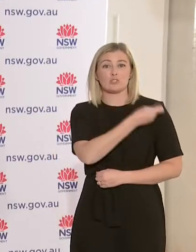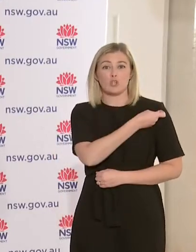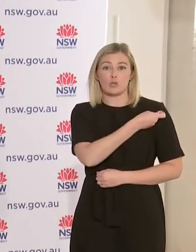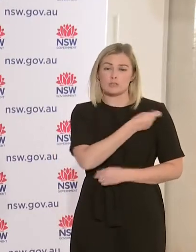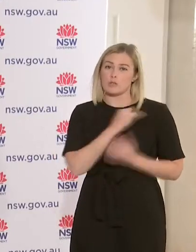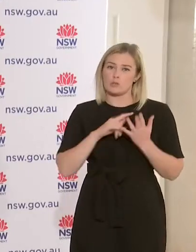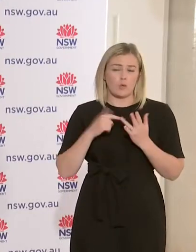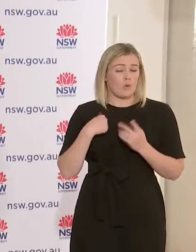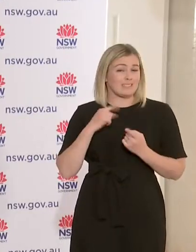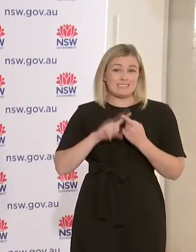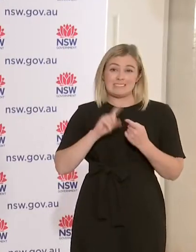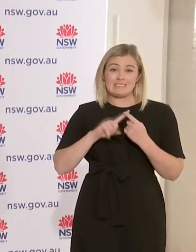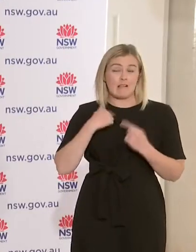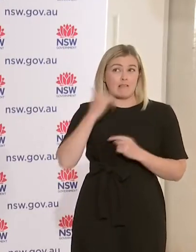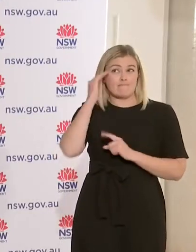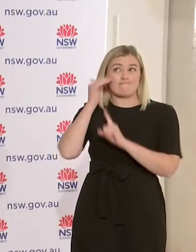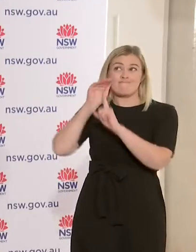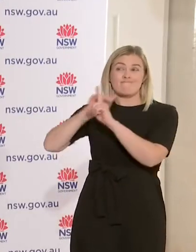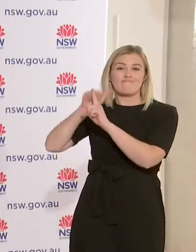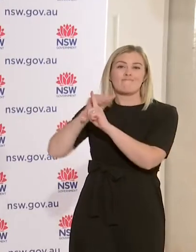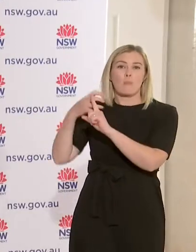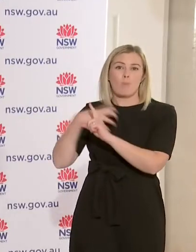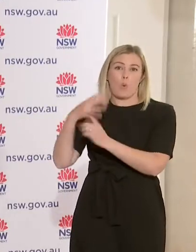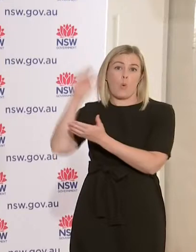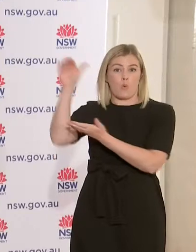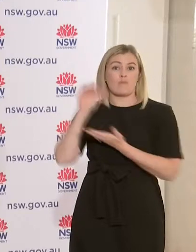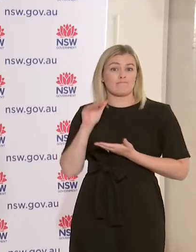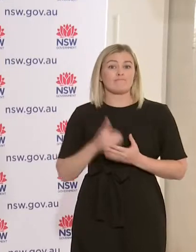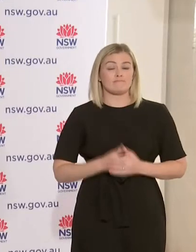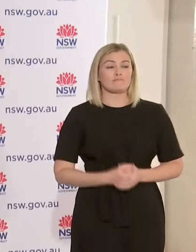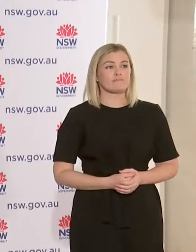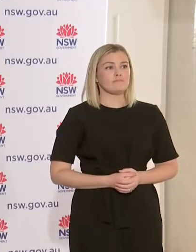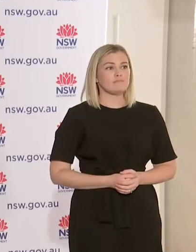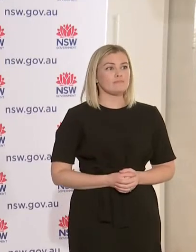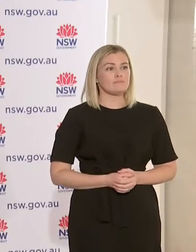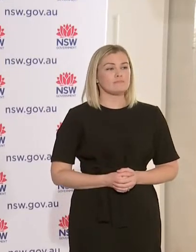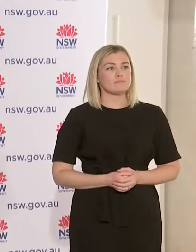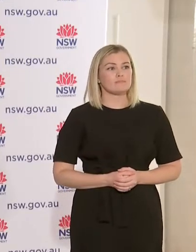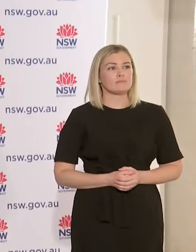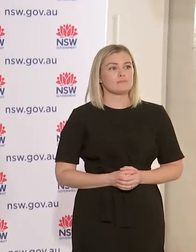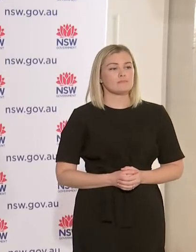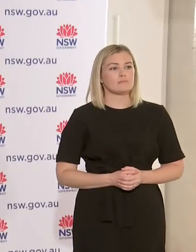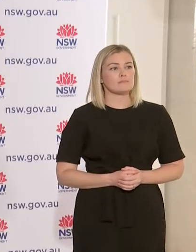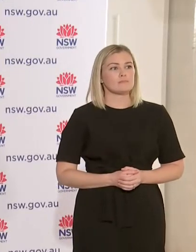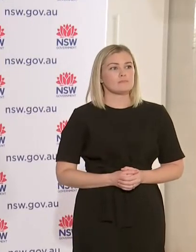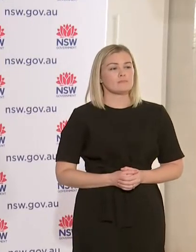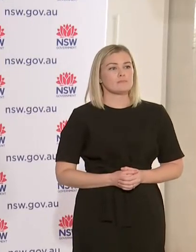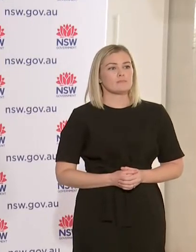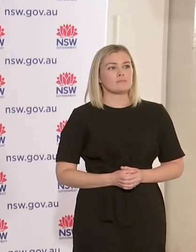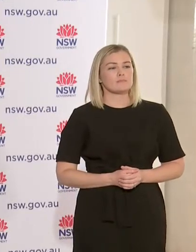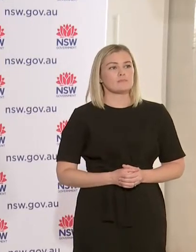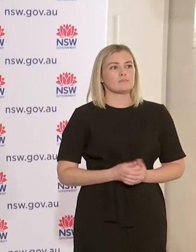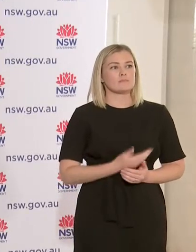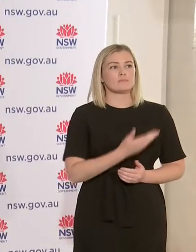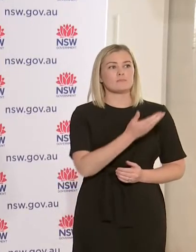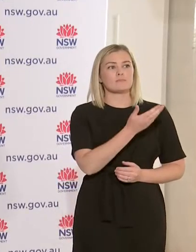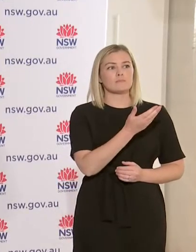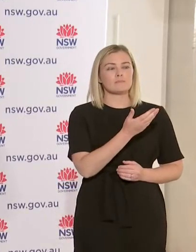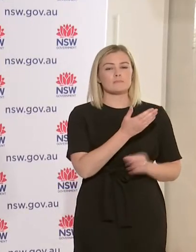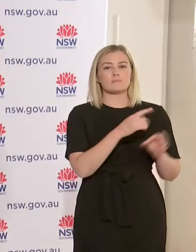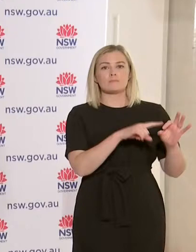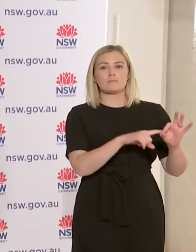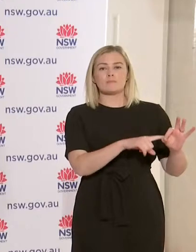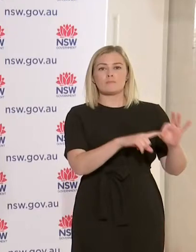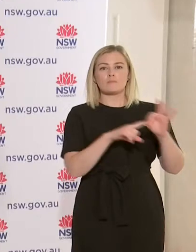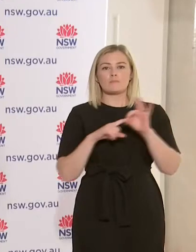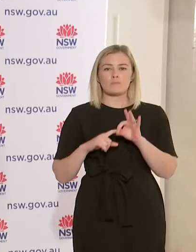about how many jabs we get in arms. I'll just clarify, Premier, noting that John Zede resigned from the front bench when an